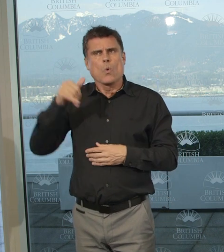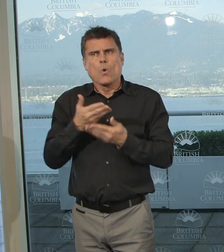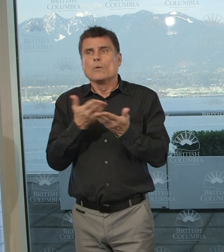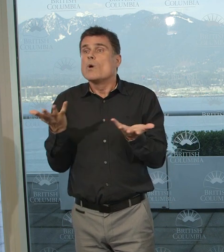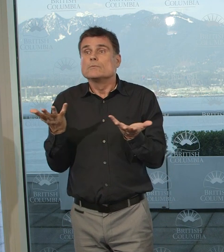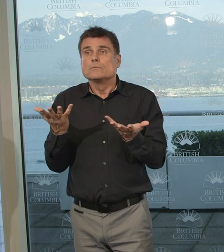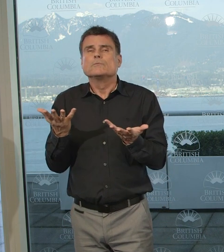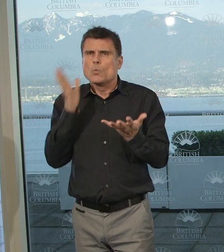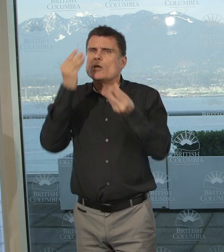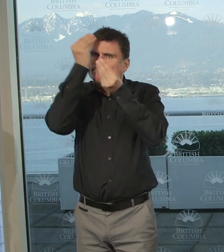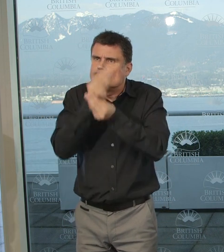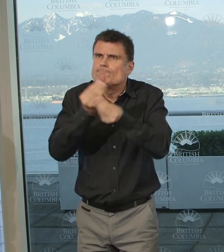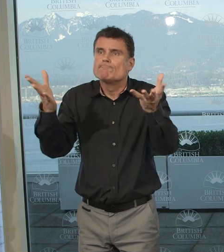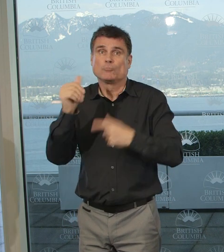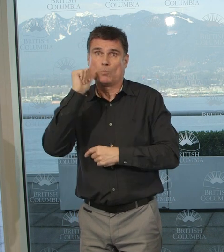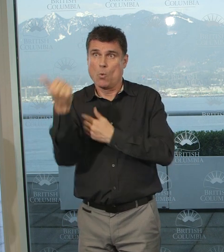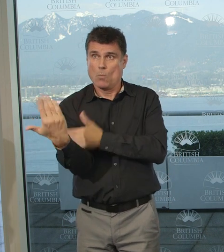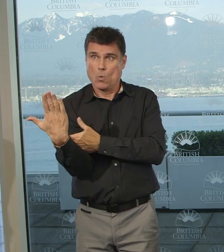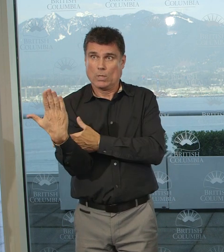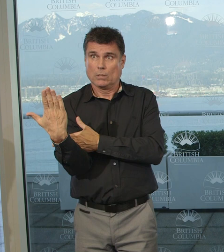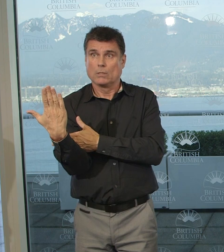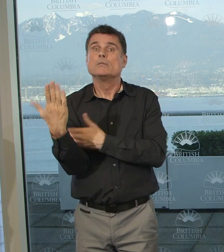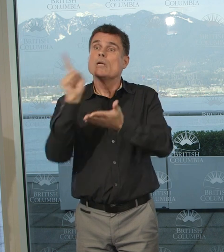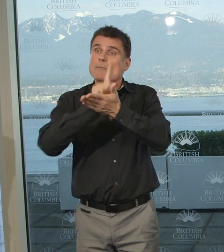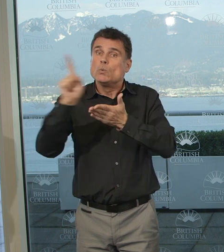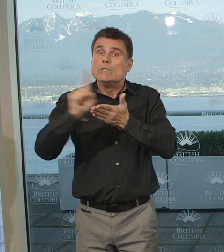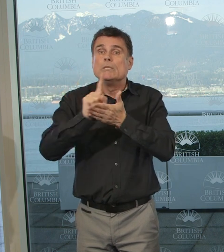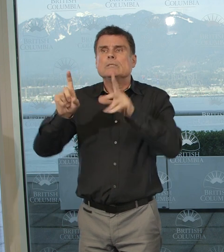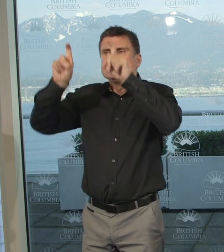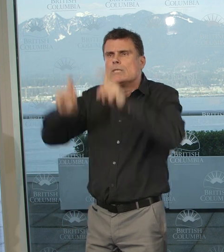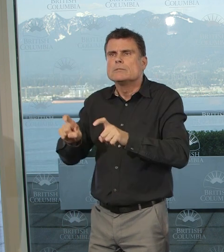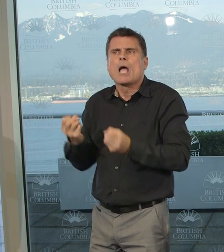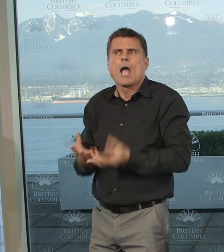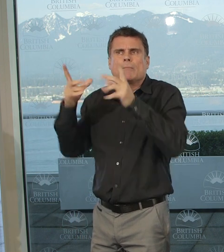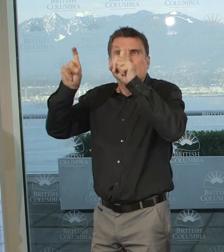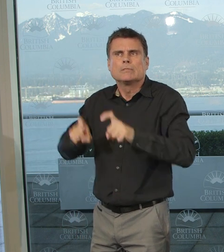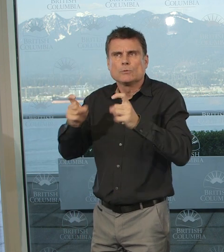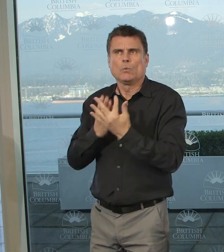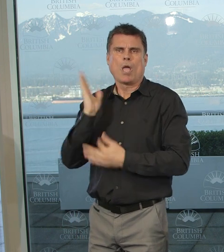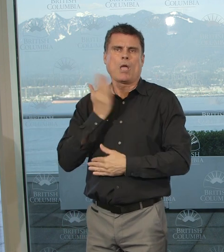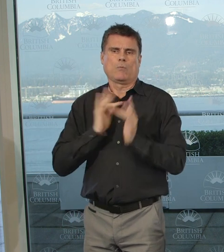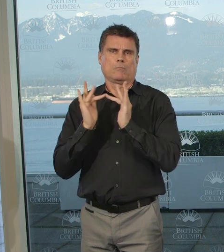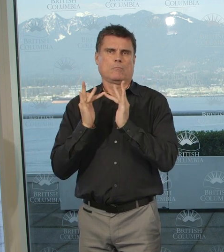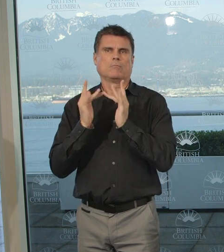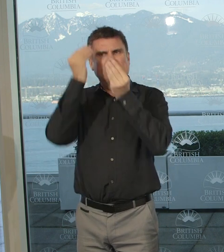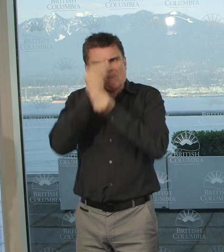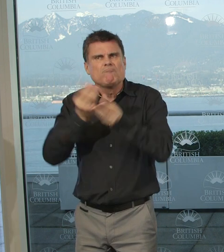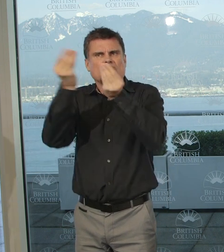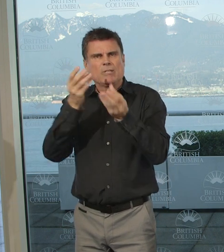testing number tomorrow morning through the BC CDC website. That testing continues. The work is going